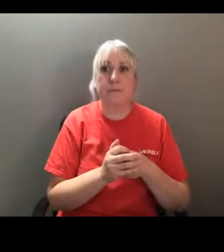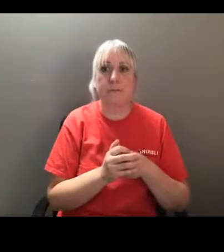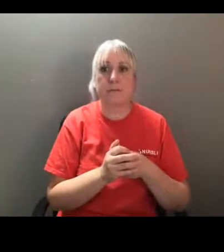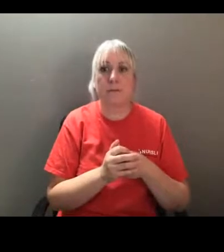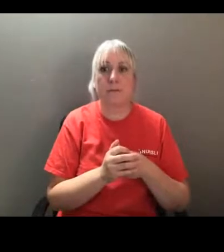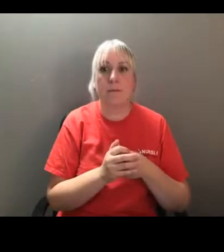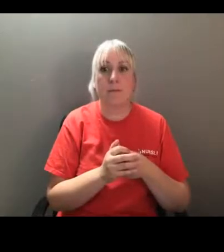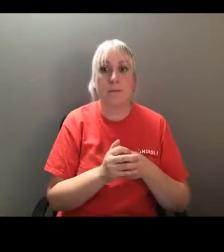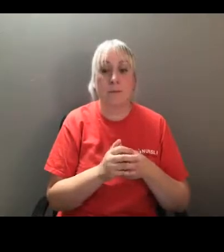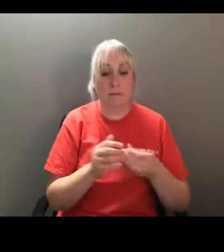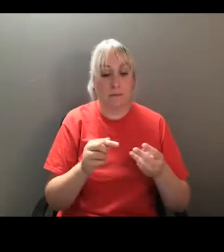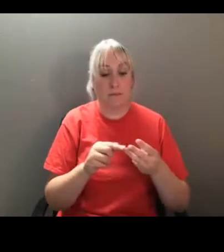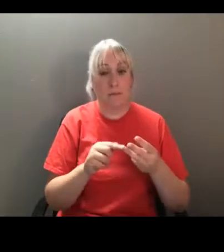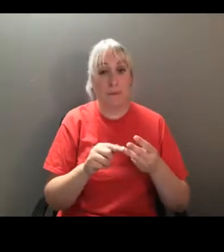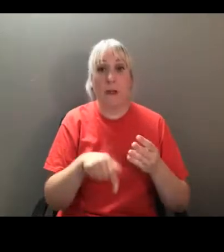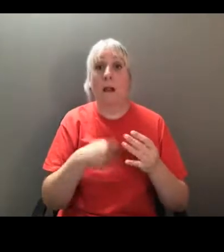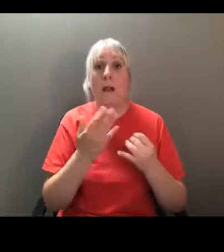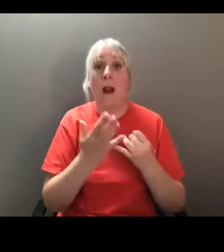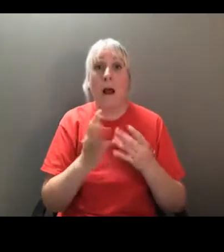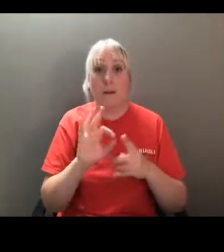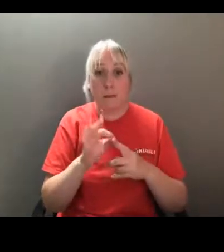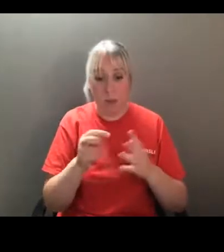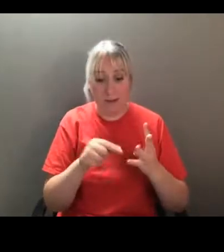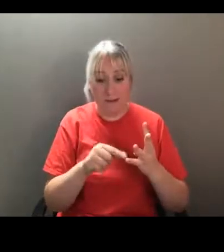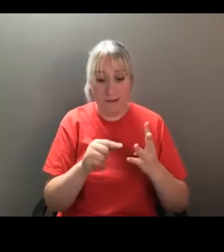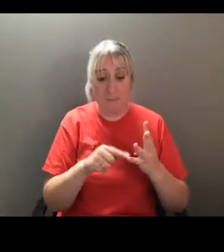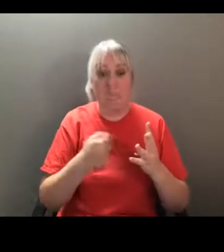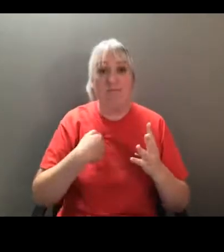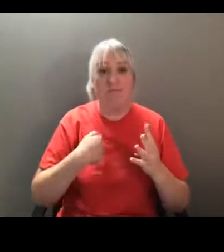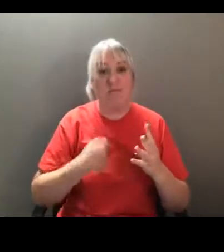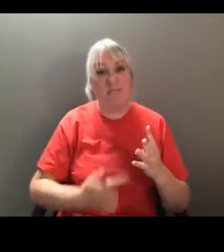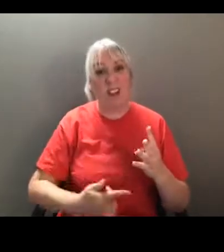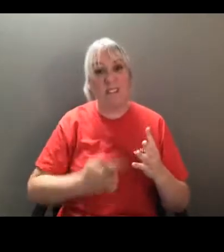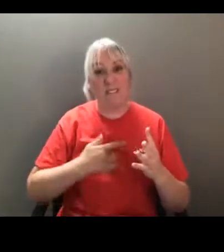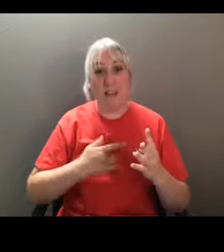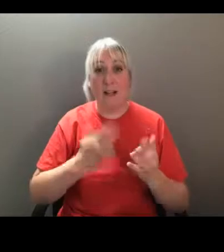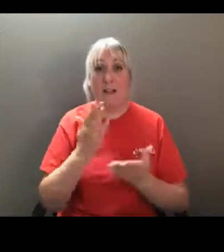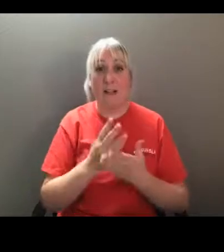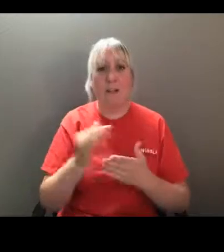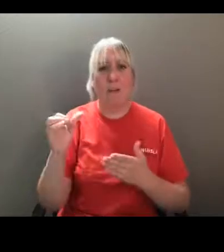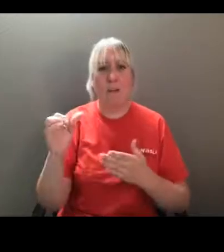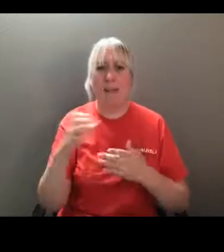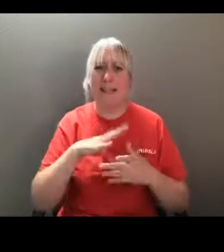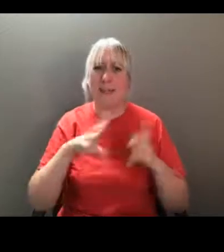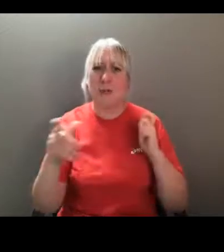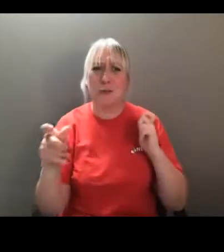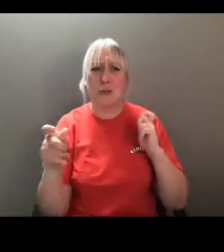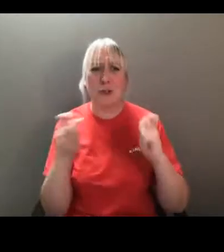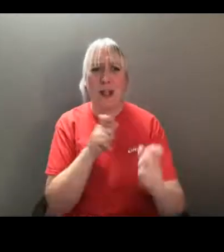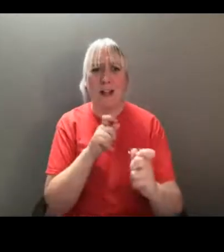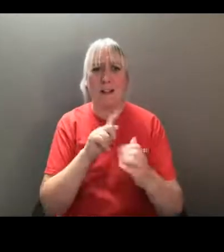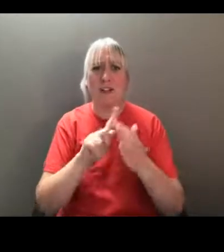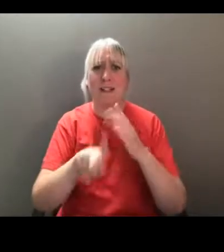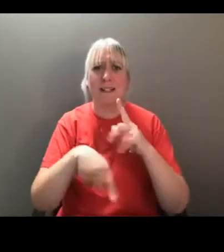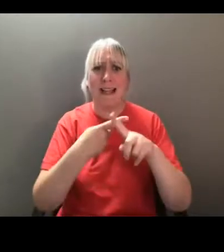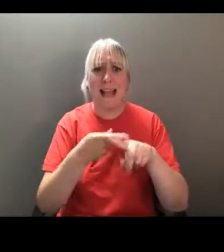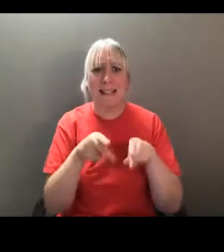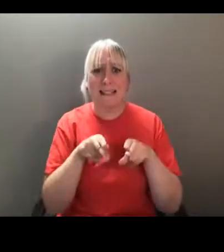And the final, I believe that there should be a shift in taxation